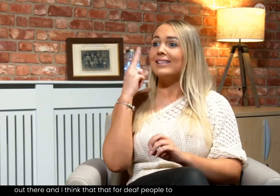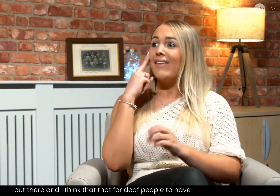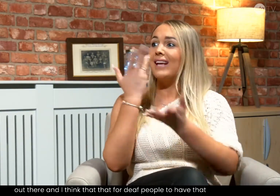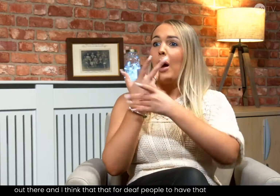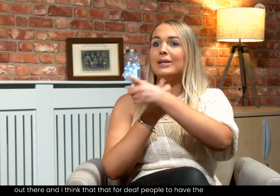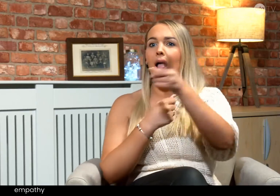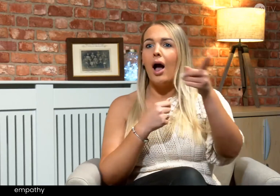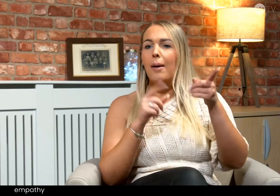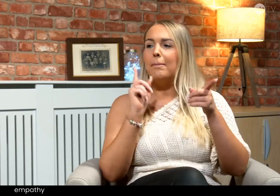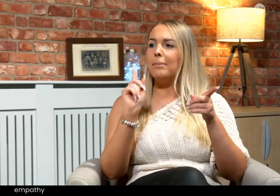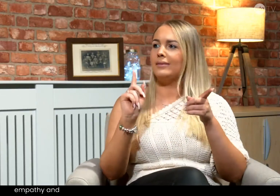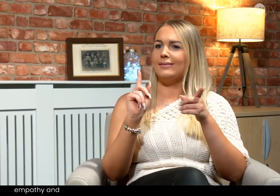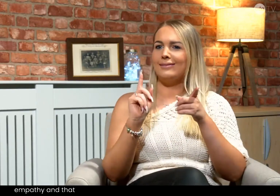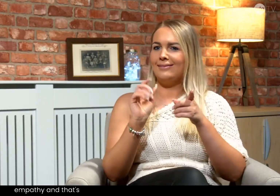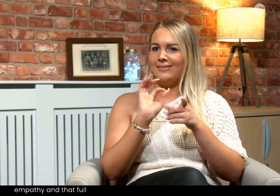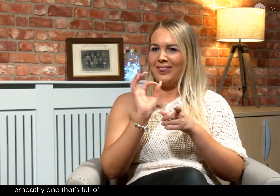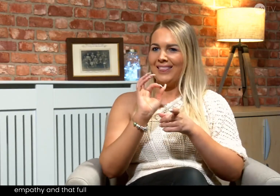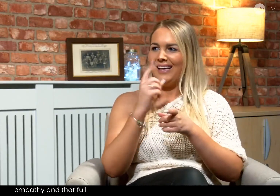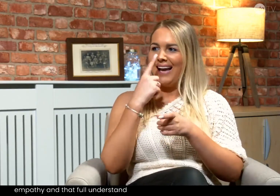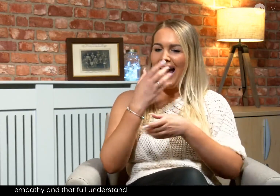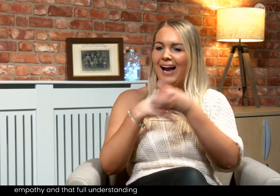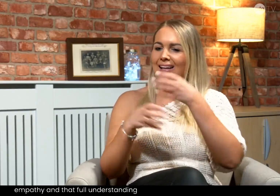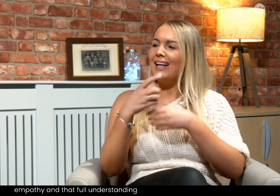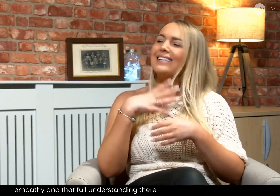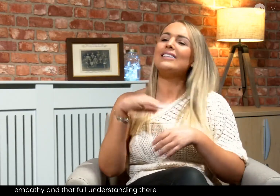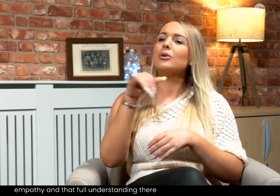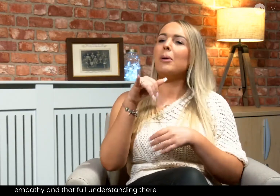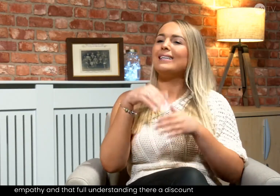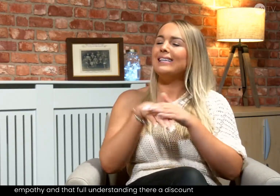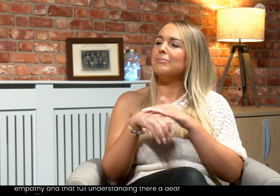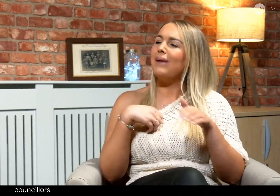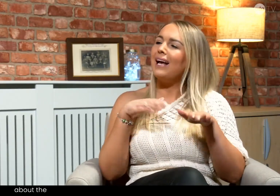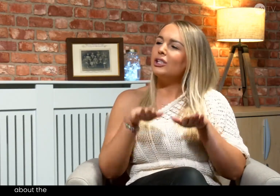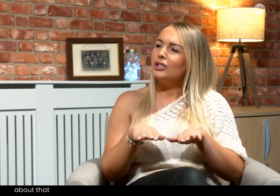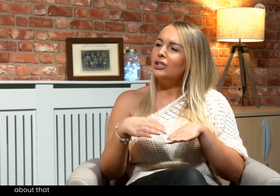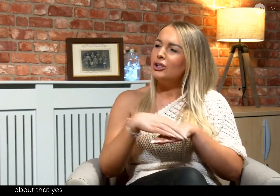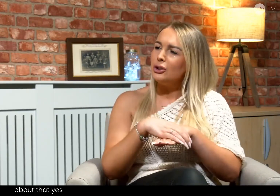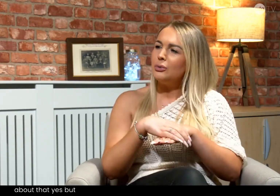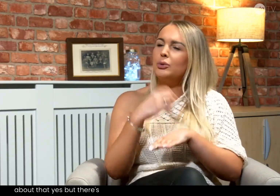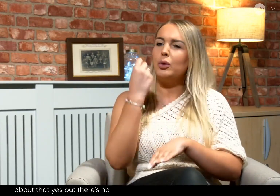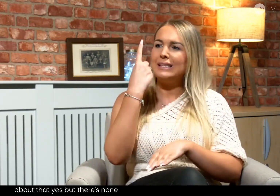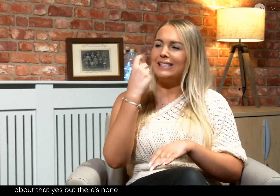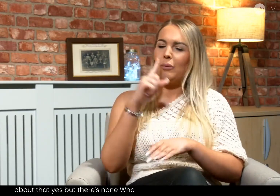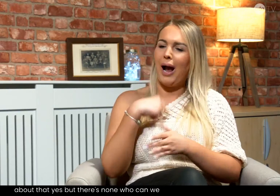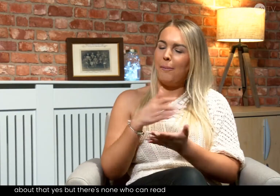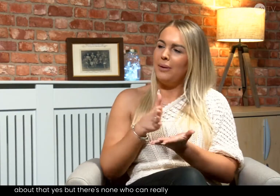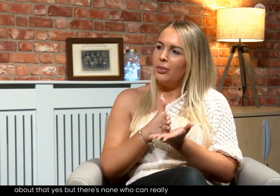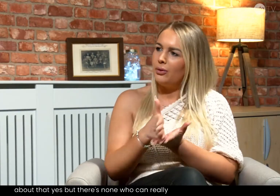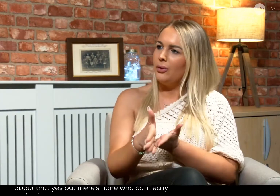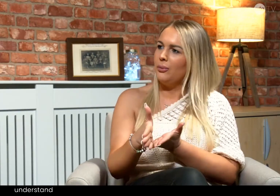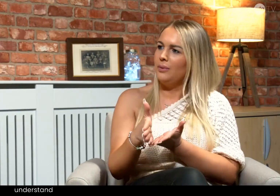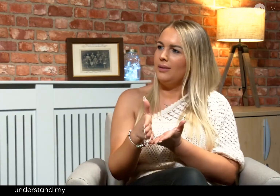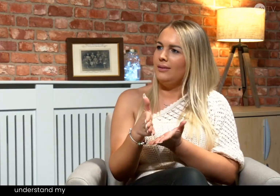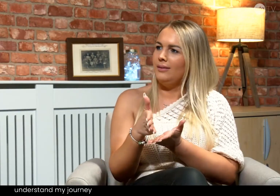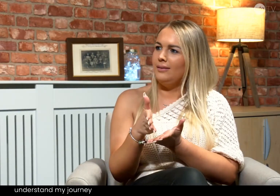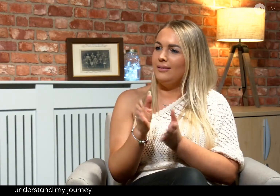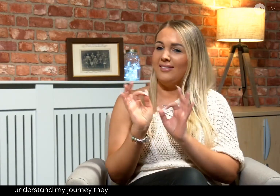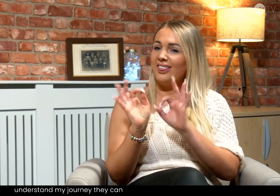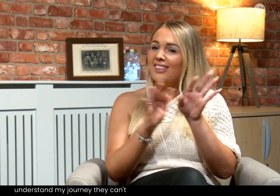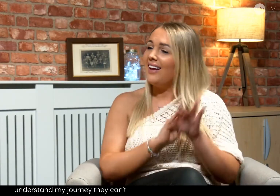full understanding, there are deaf counsellors out there, yes, but there's none who can really understand my journey. They can't sort of take a walk in my shoes and see